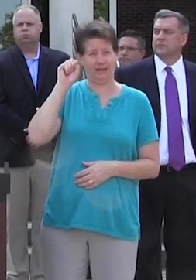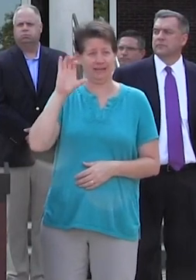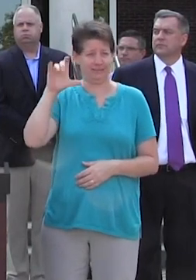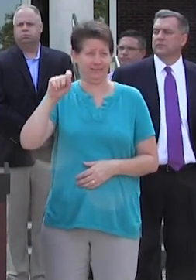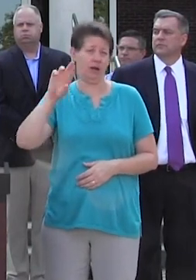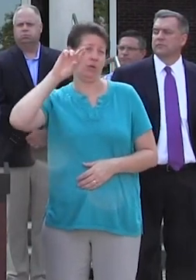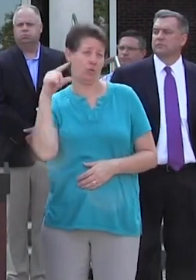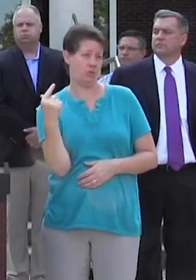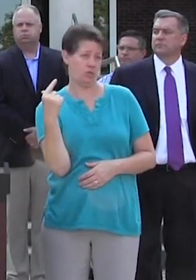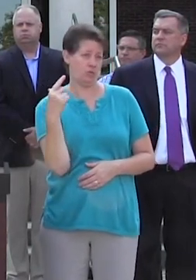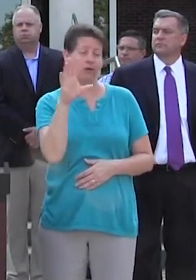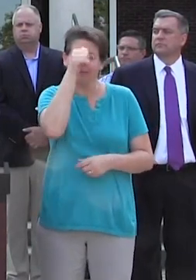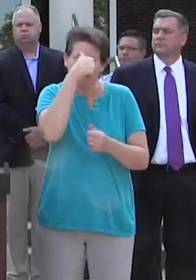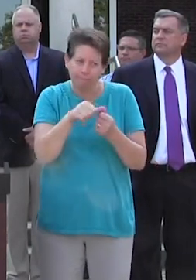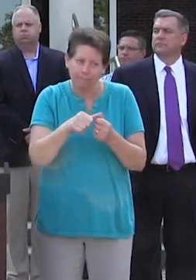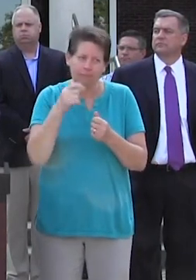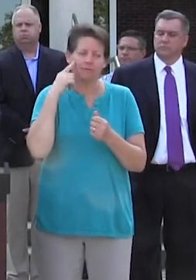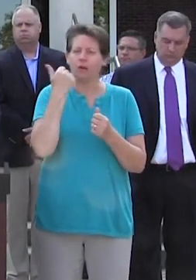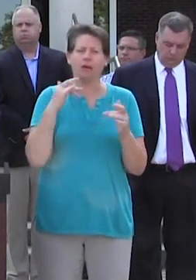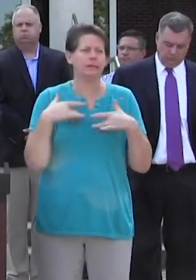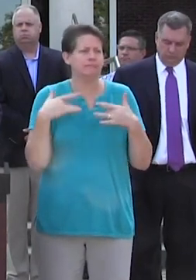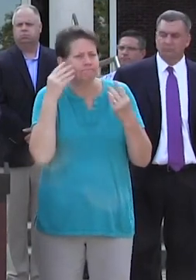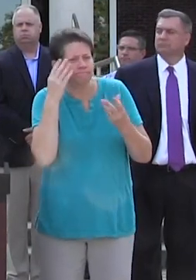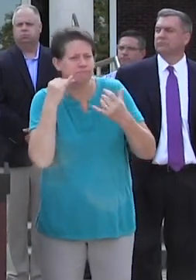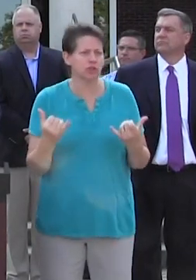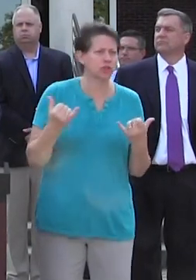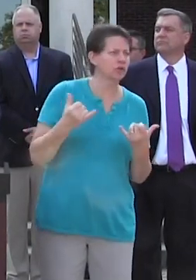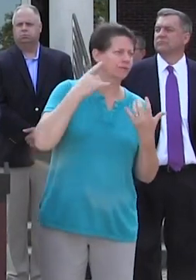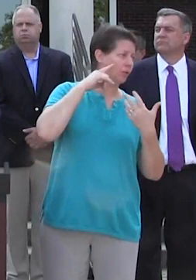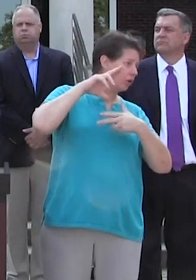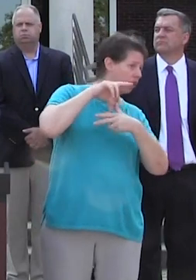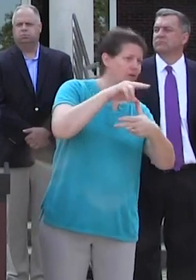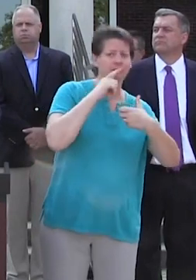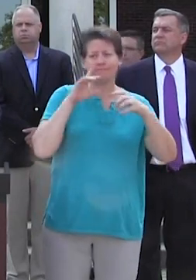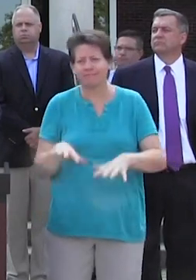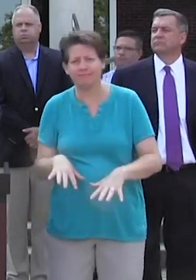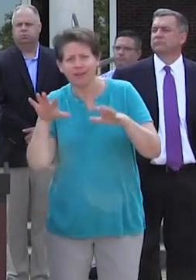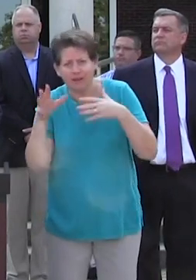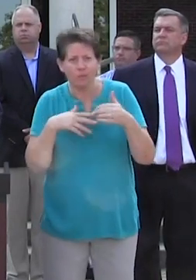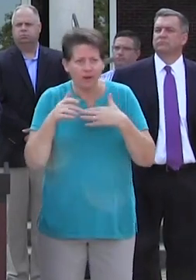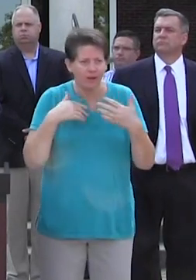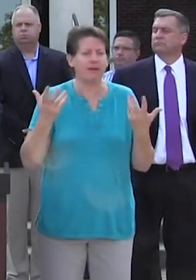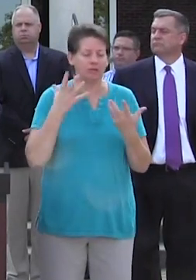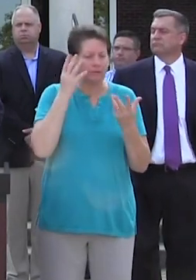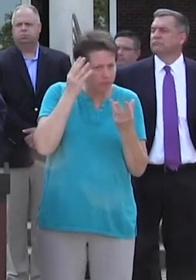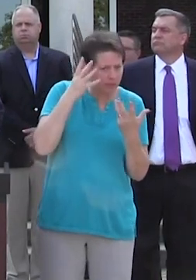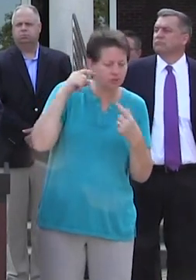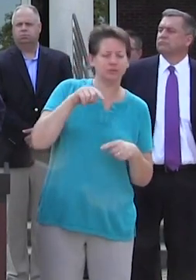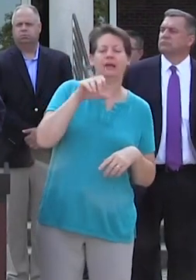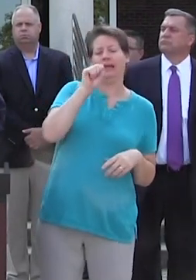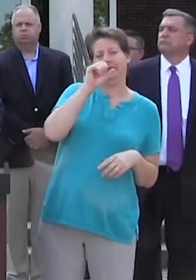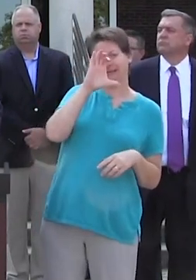www.volunteersc.org. And remember always, for updates on the flood, on the hurricane, go to